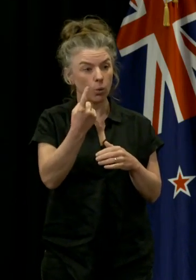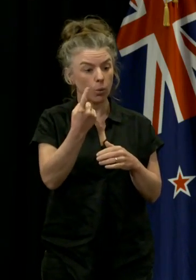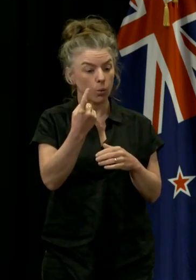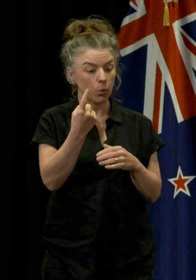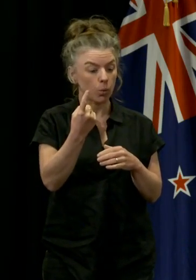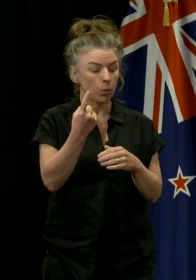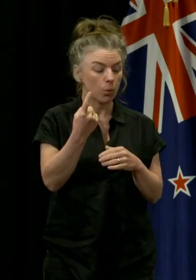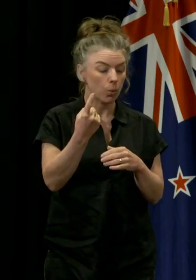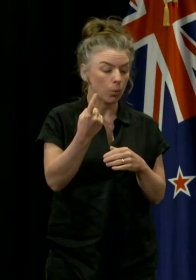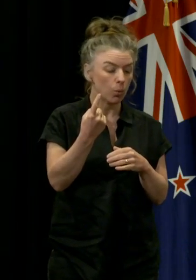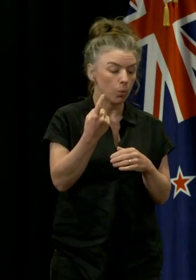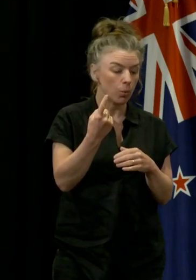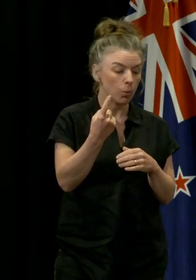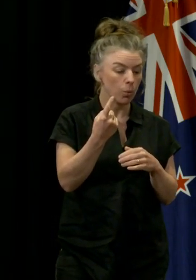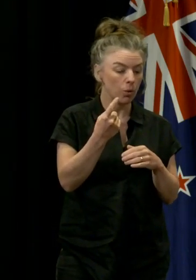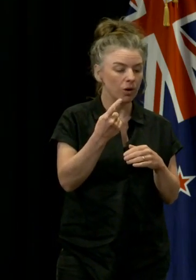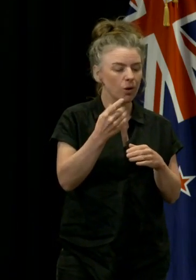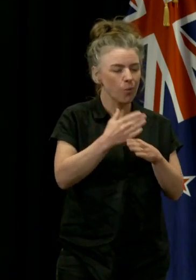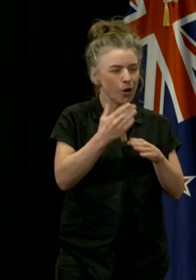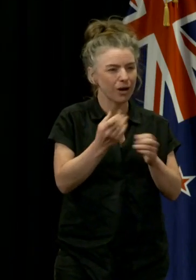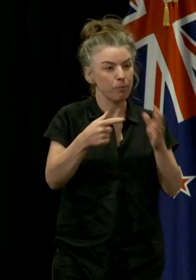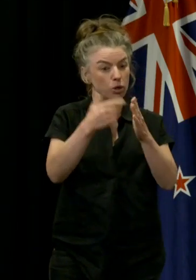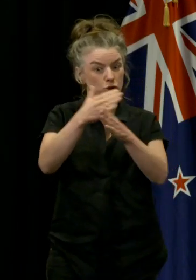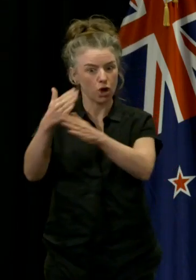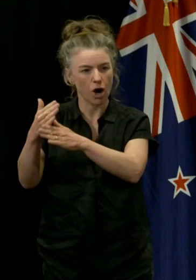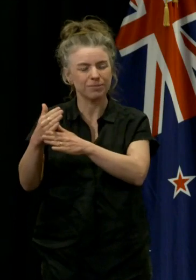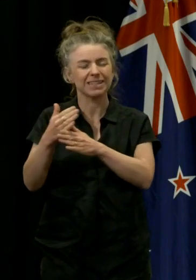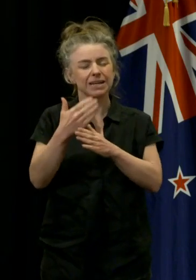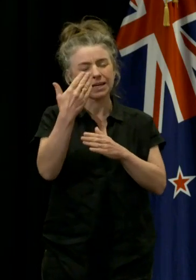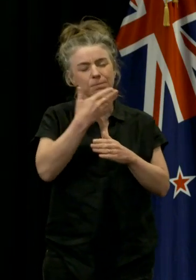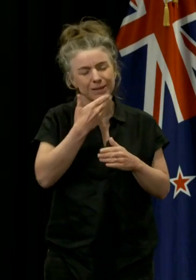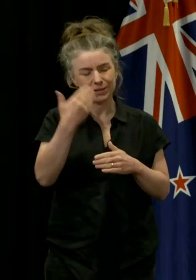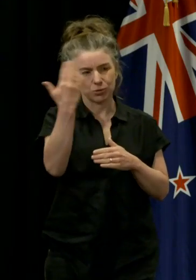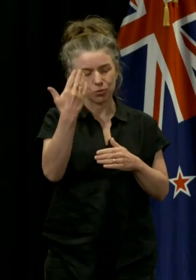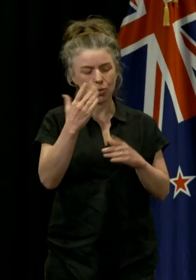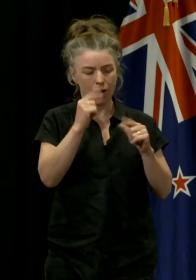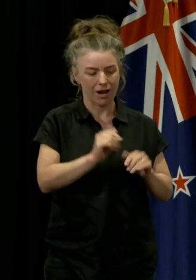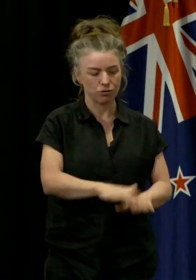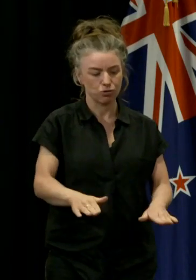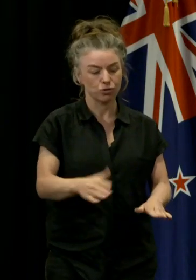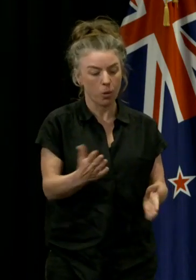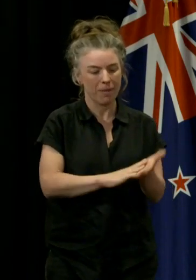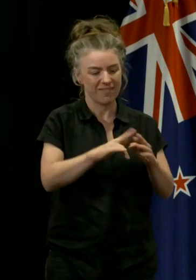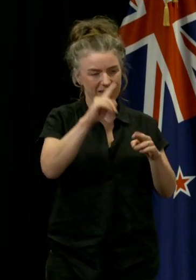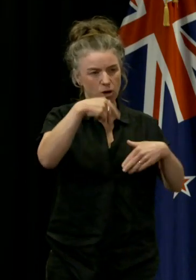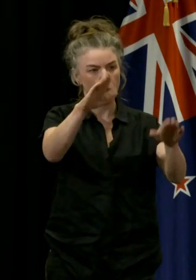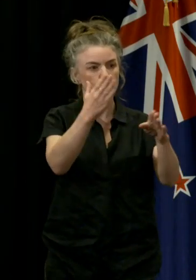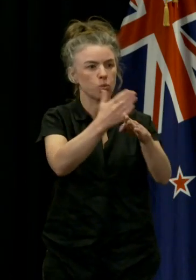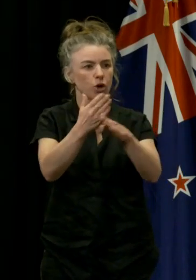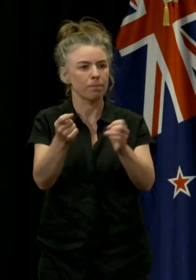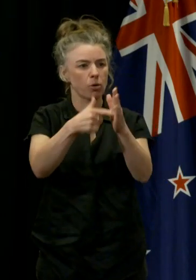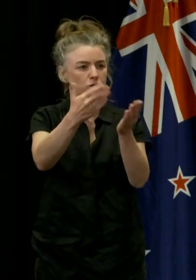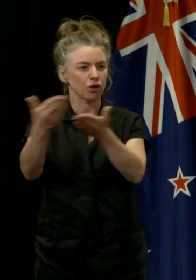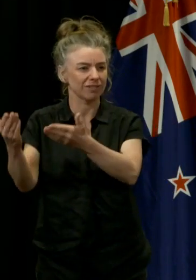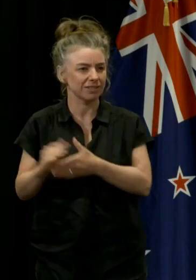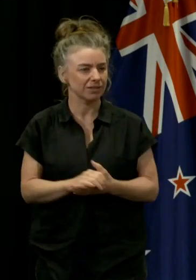and early learning services continue to provide that support. So schools will have an idea of who exactly will and will not be